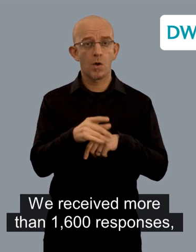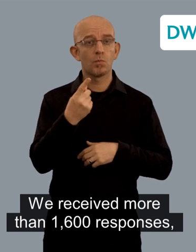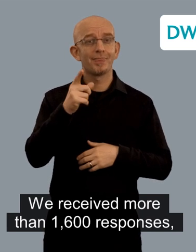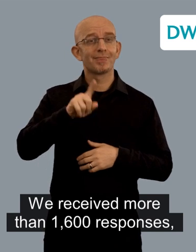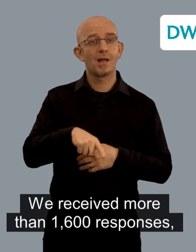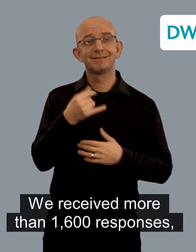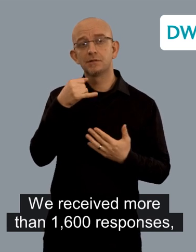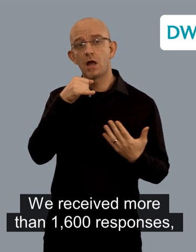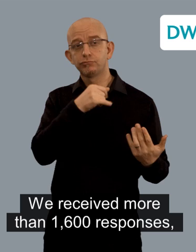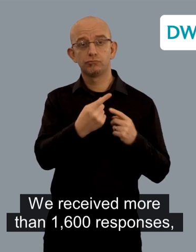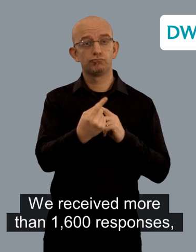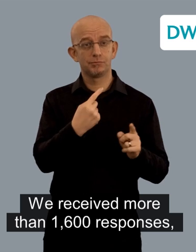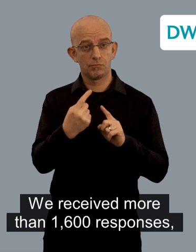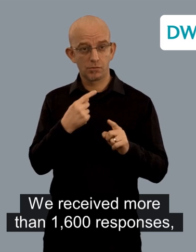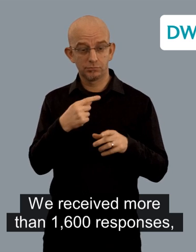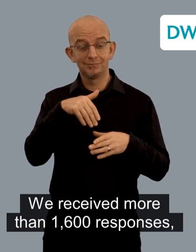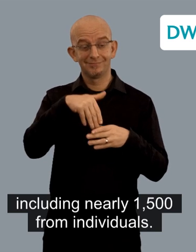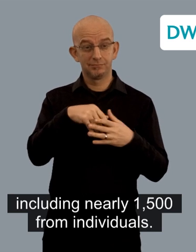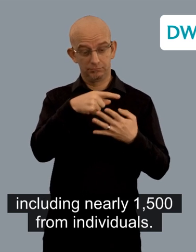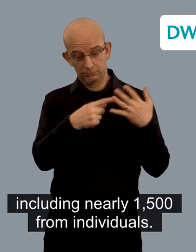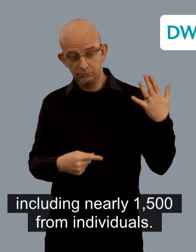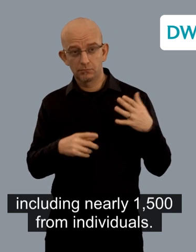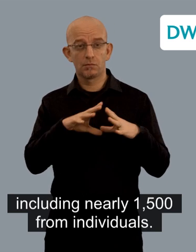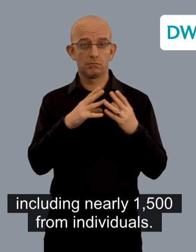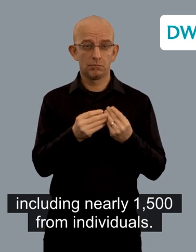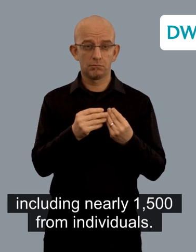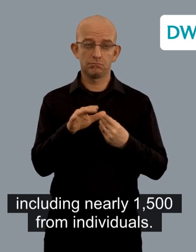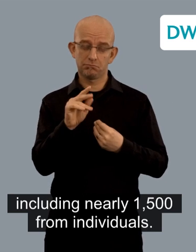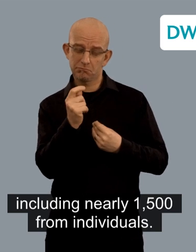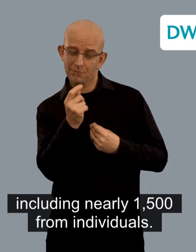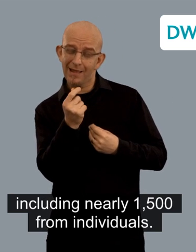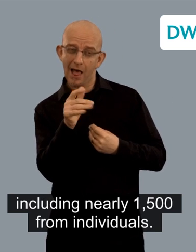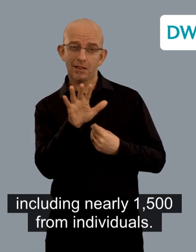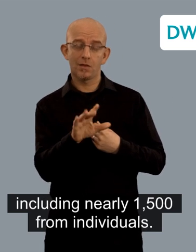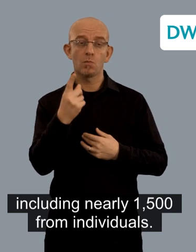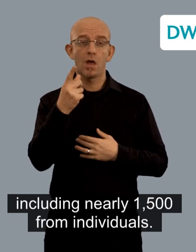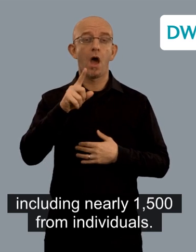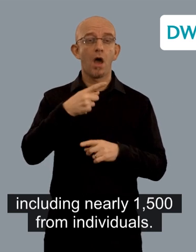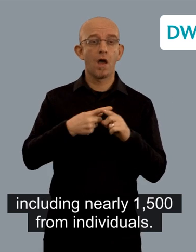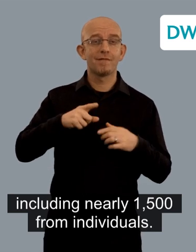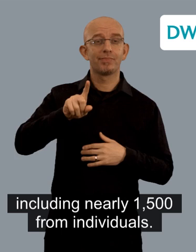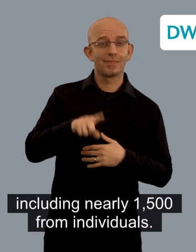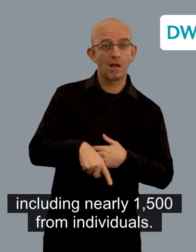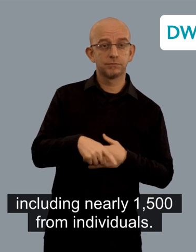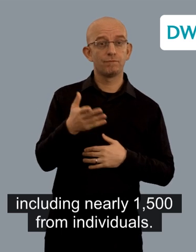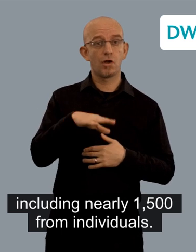1,600 responses, including nearly 1,500 from individuals.